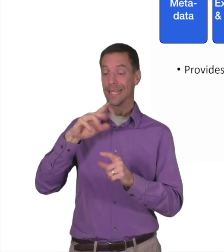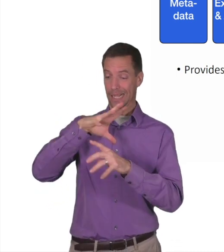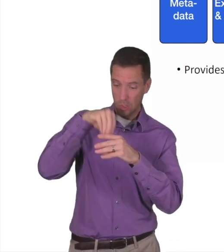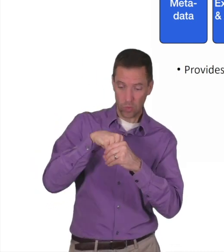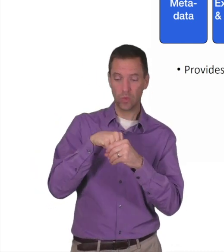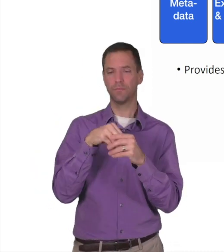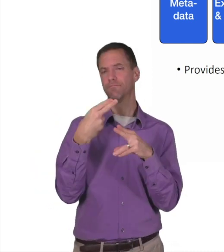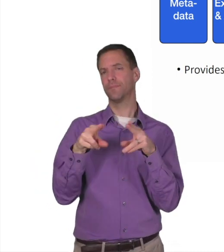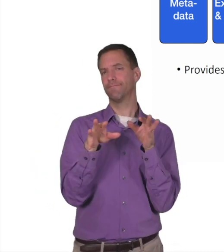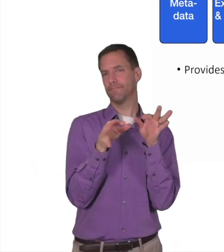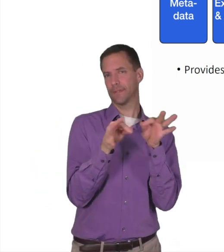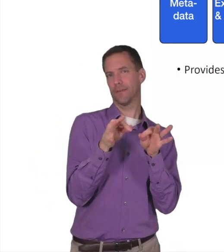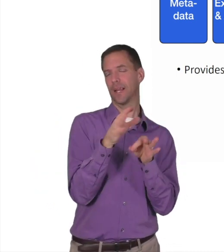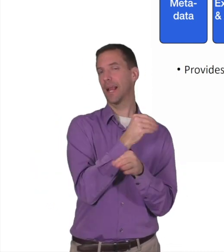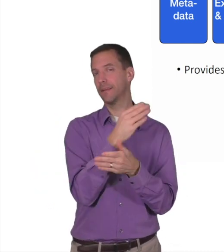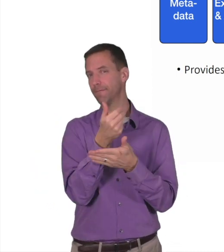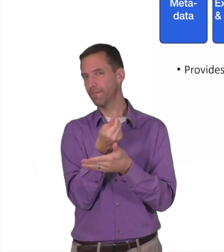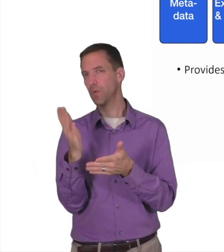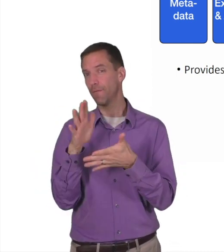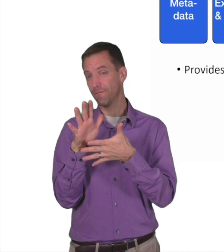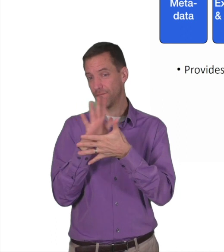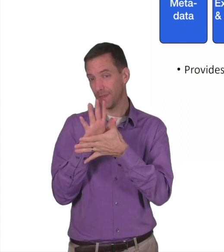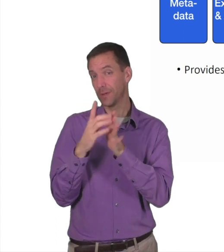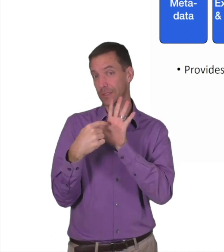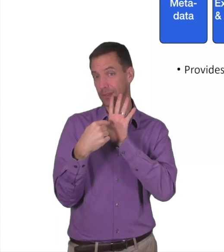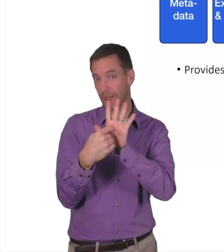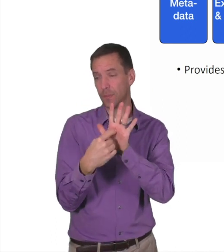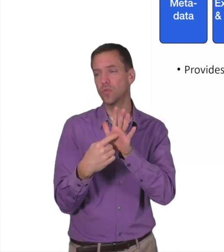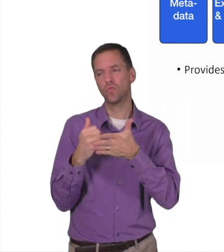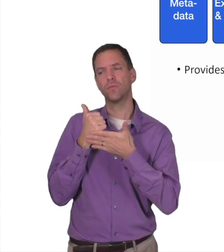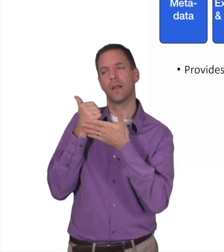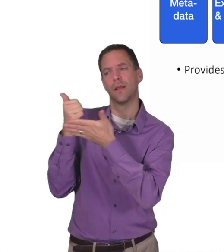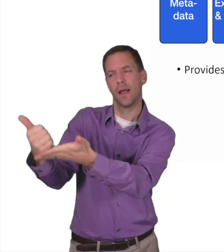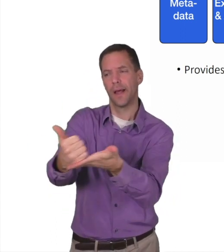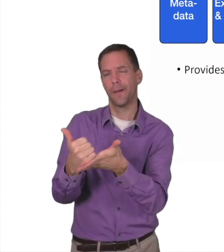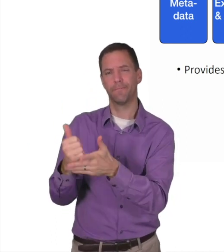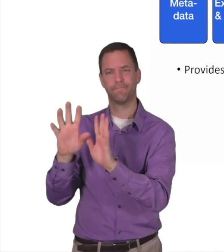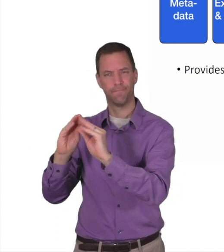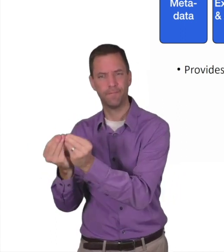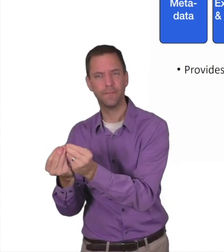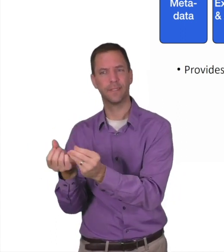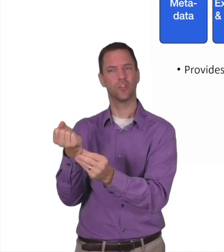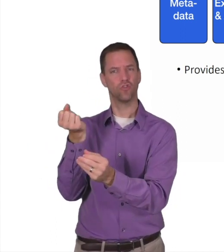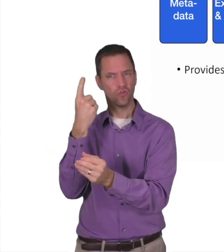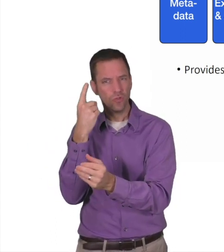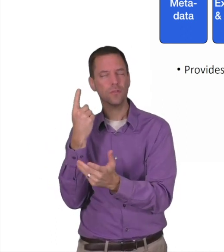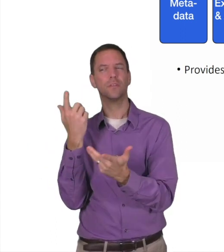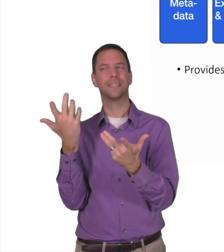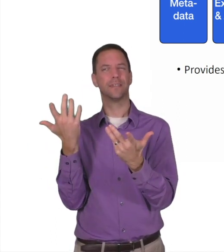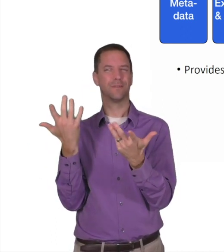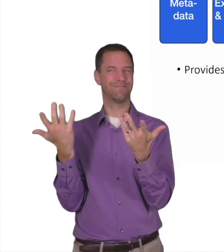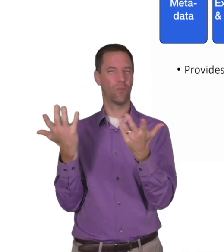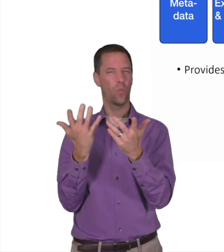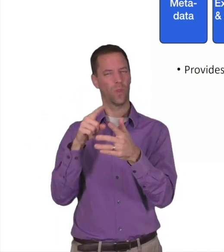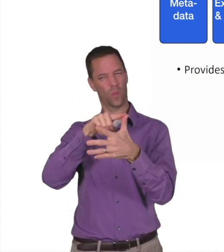before that the LAPT actually does include some descriptions and a few video examples that are designed to help families